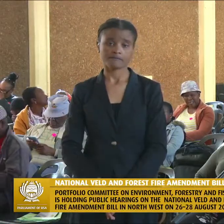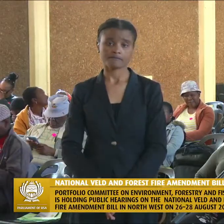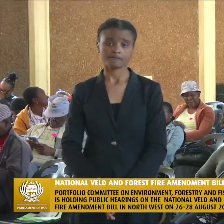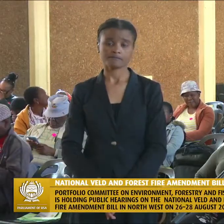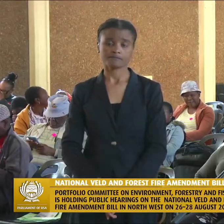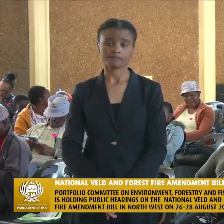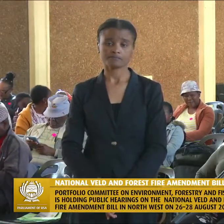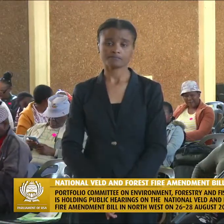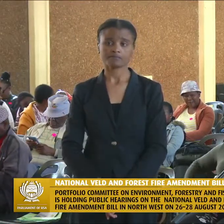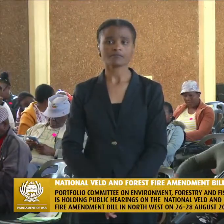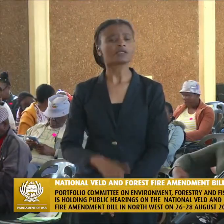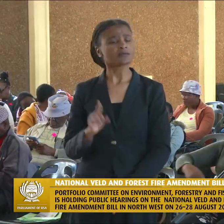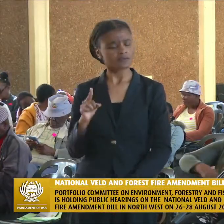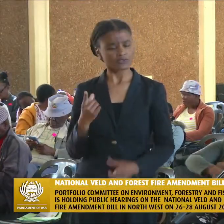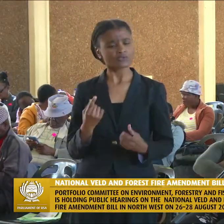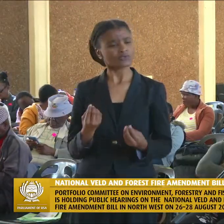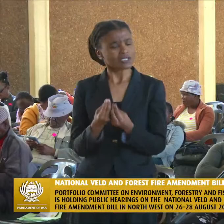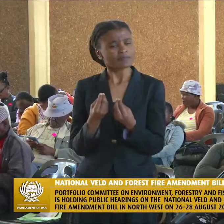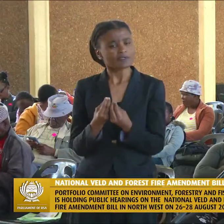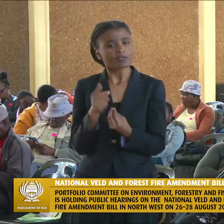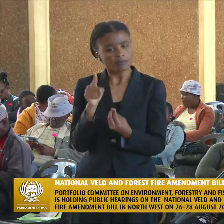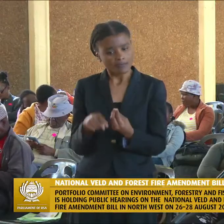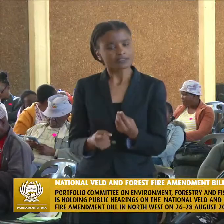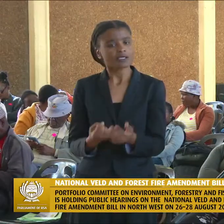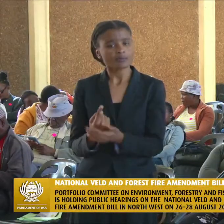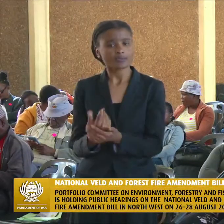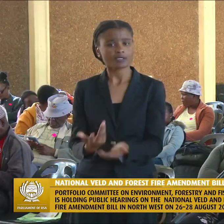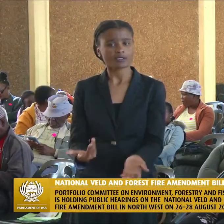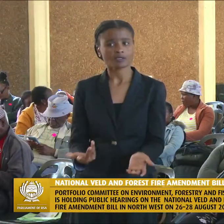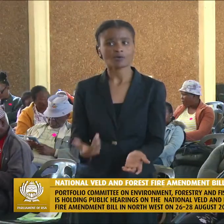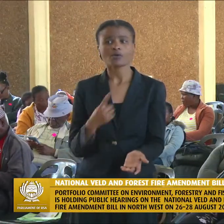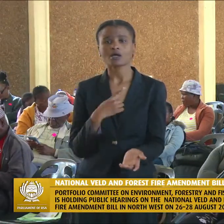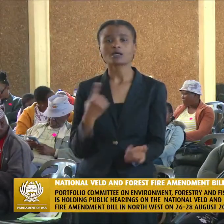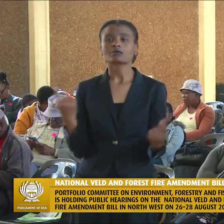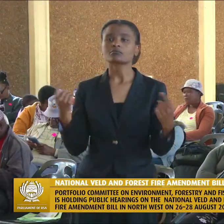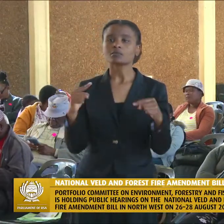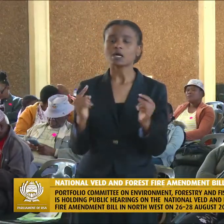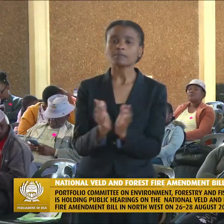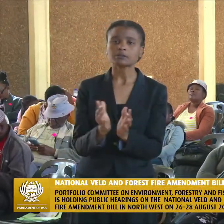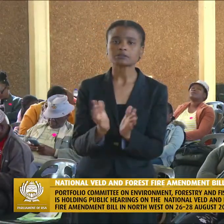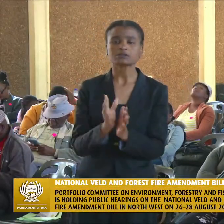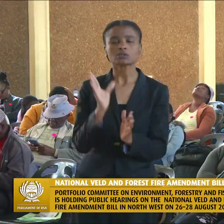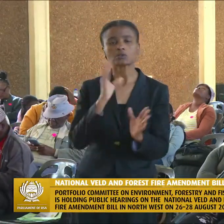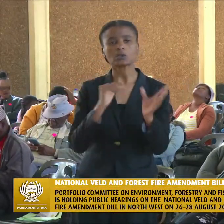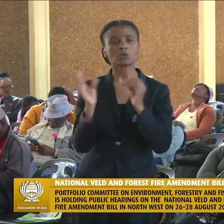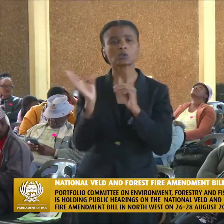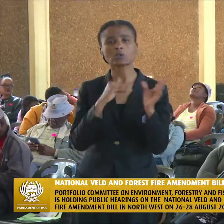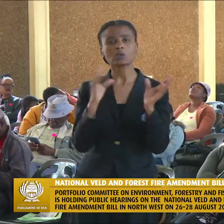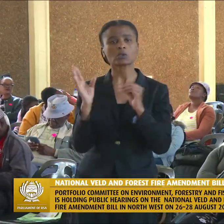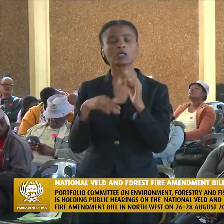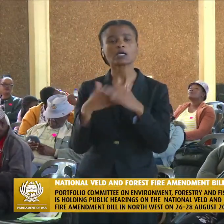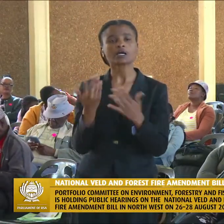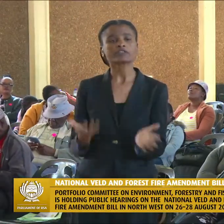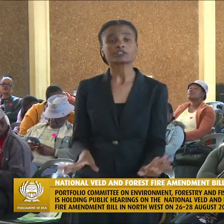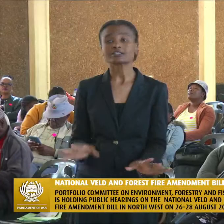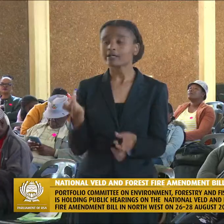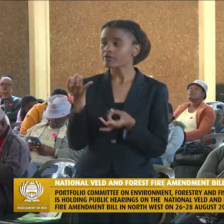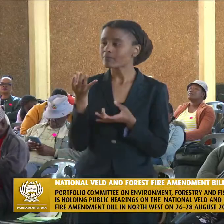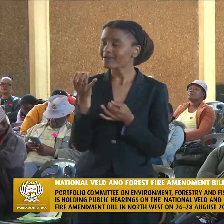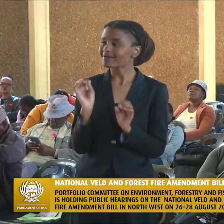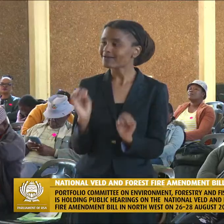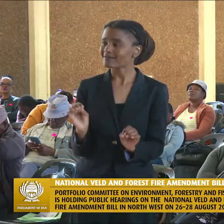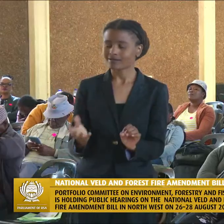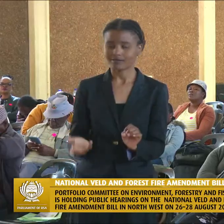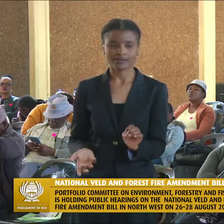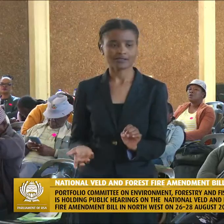something must be done we cannot gather and talk and no feedback given